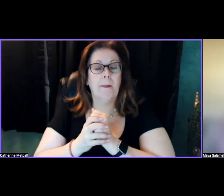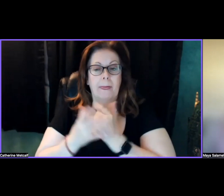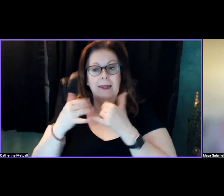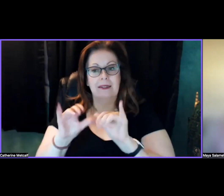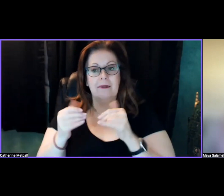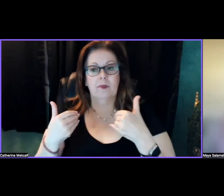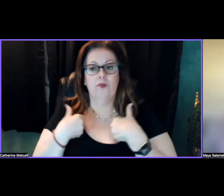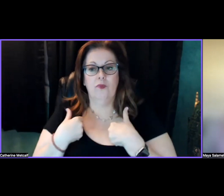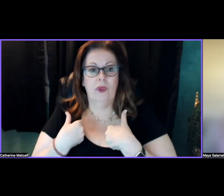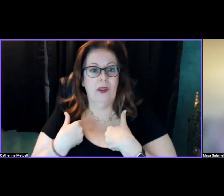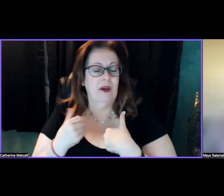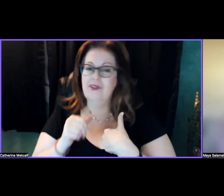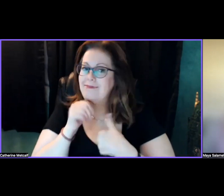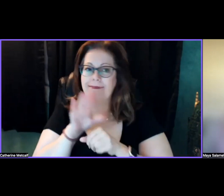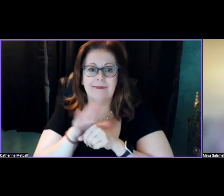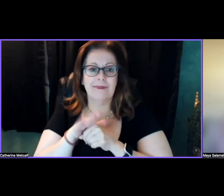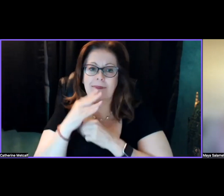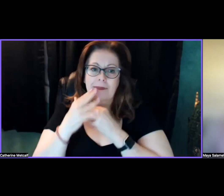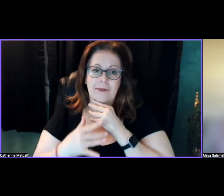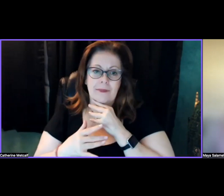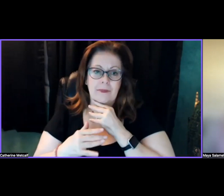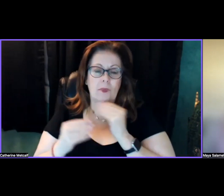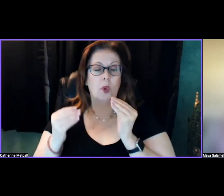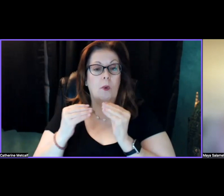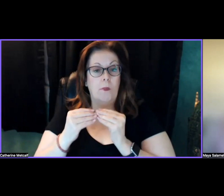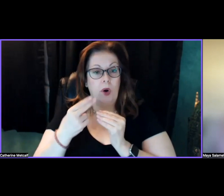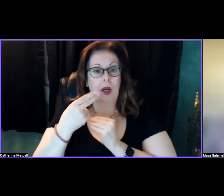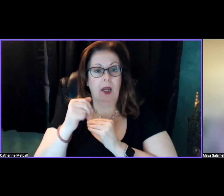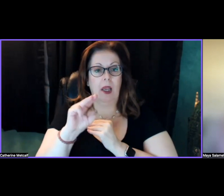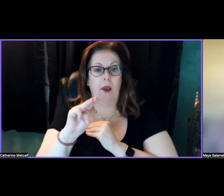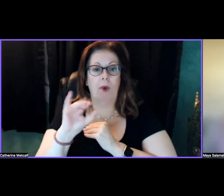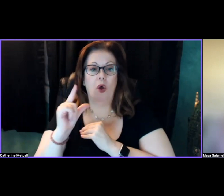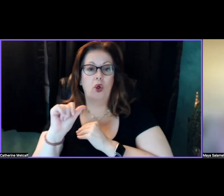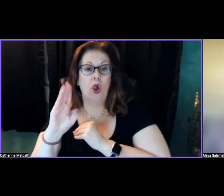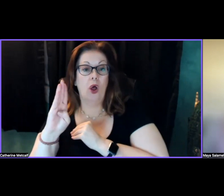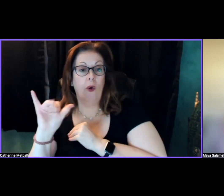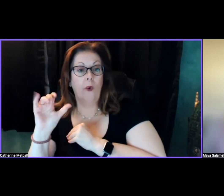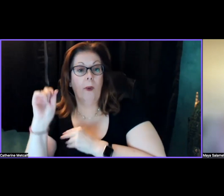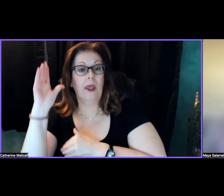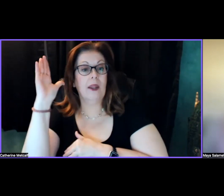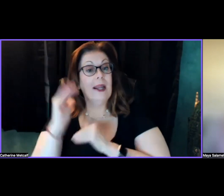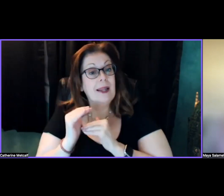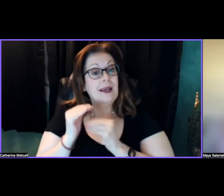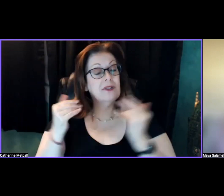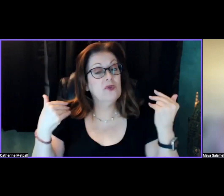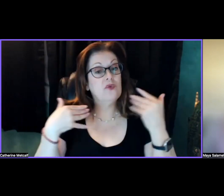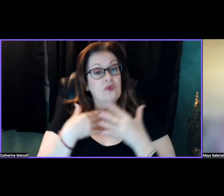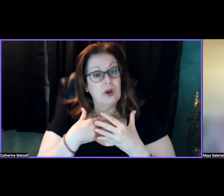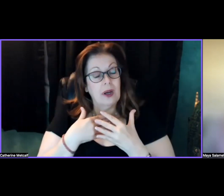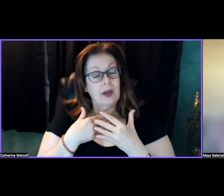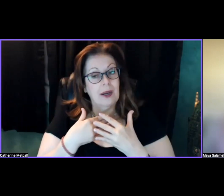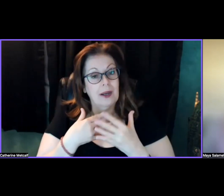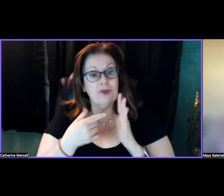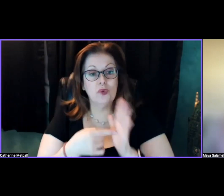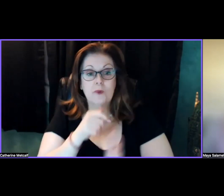too little blood, but more hemoglobin, less afraid. I roll you a chamomile cigarette. You